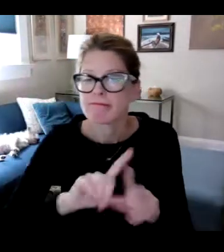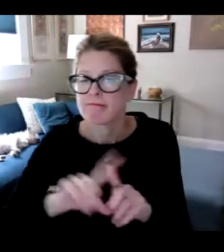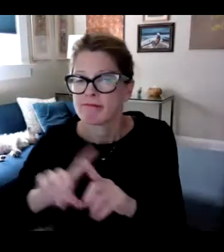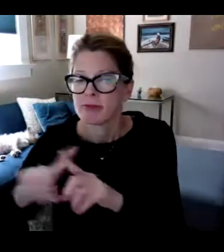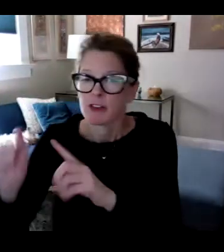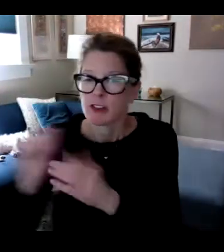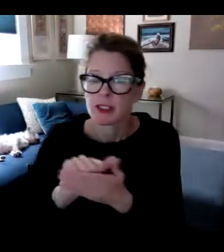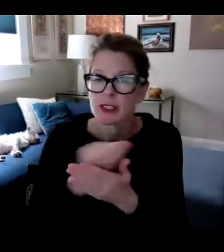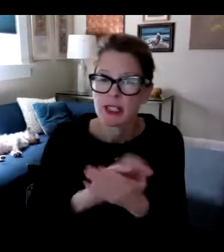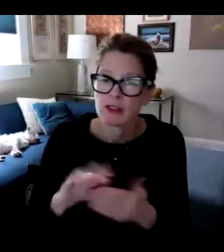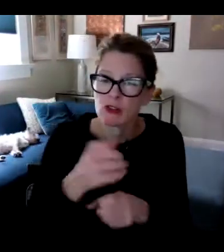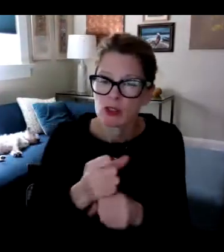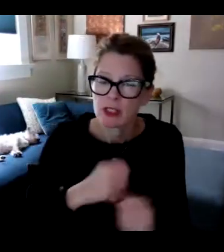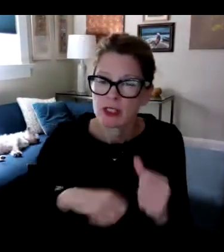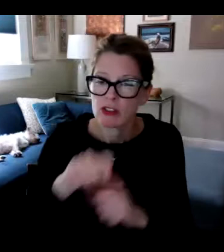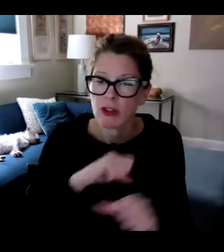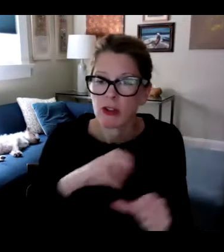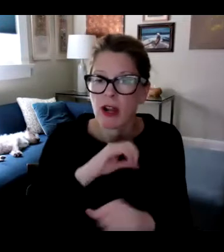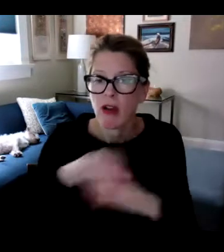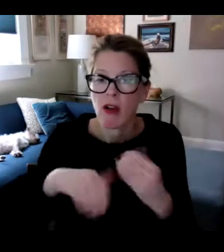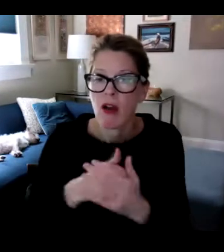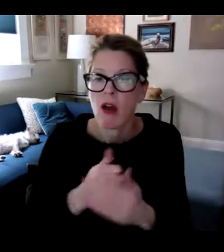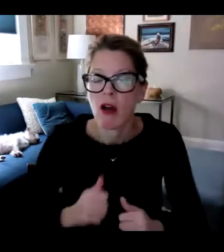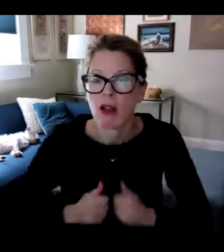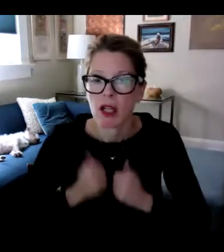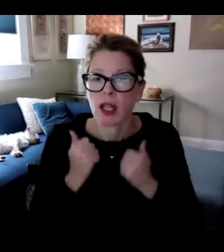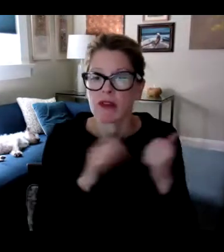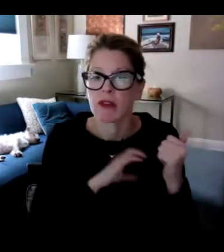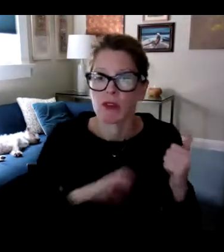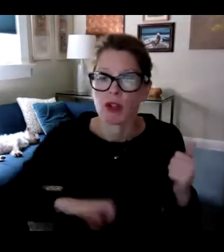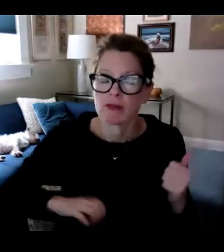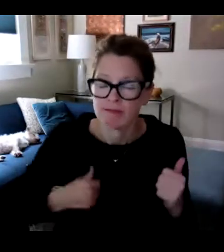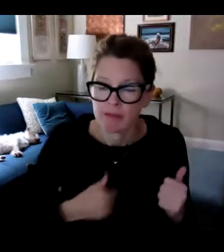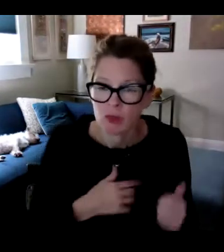one another and all our life to Christ, we entreat you, O Lord.